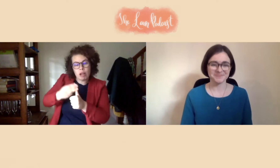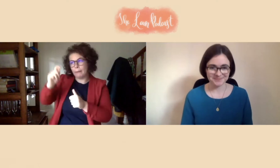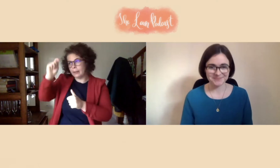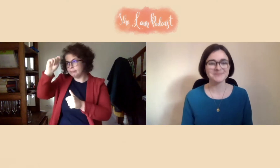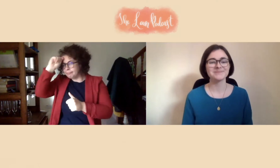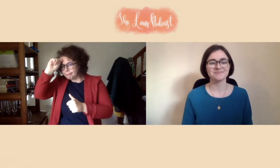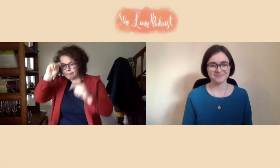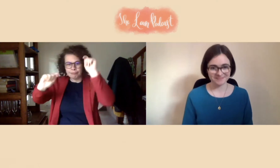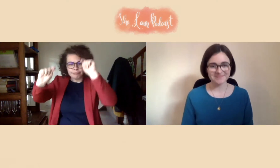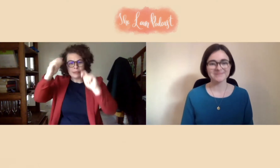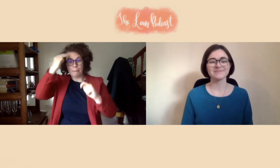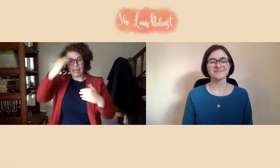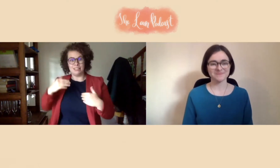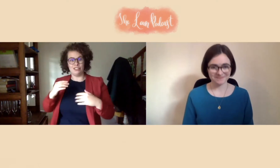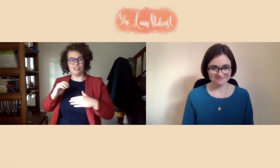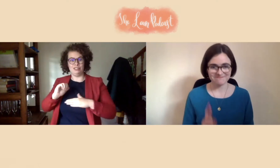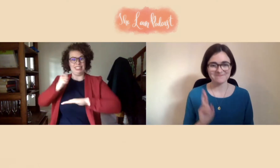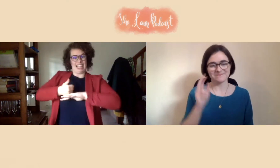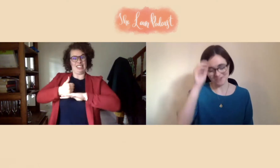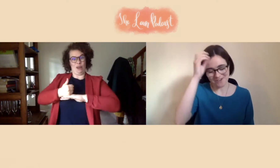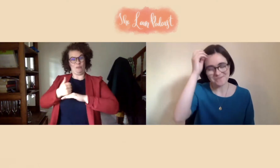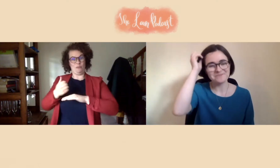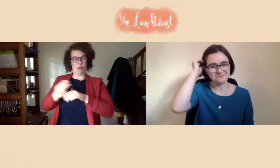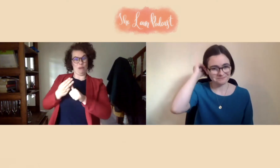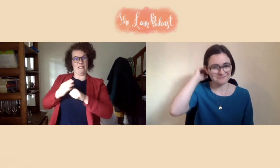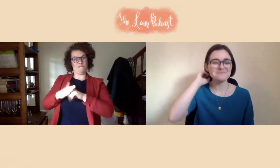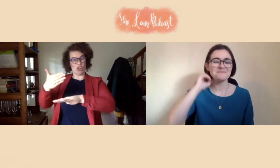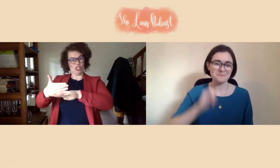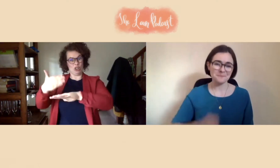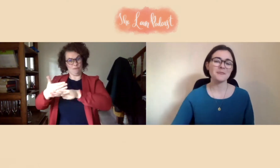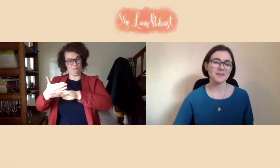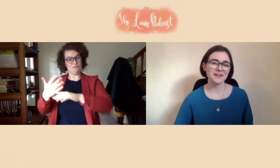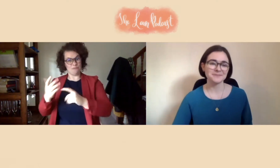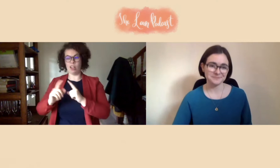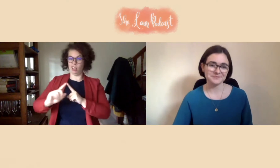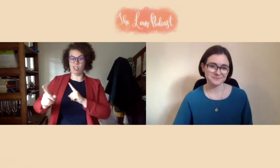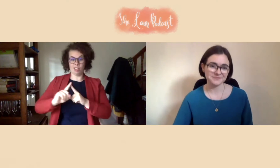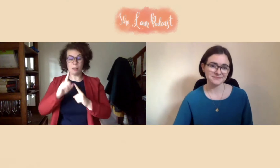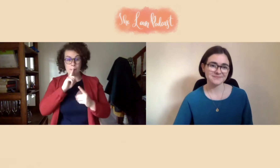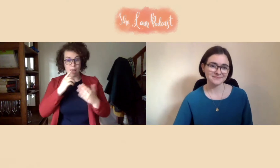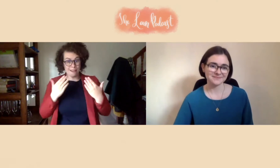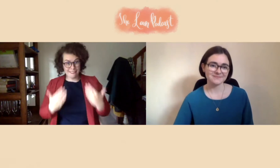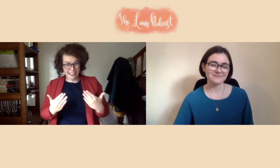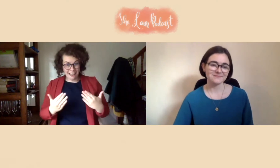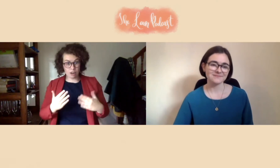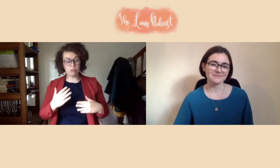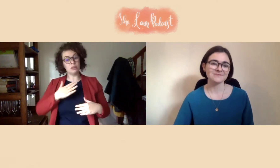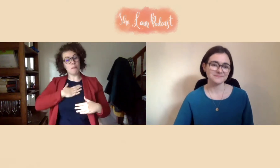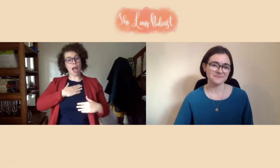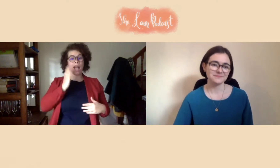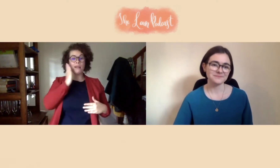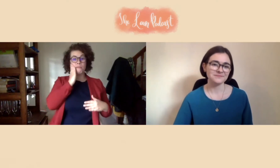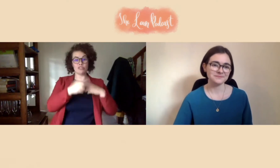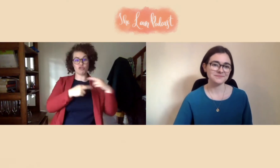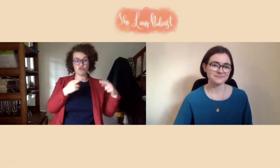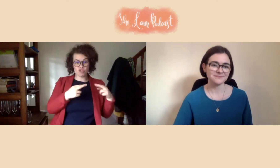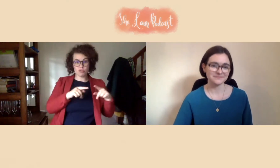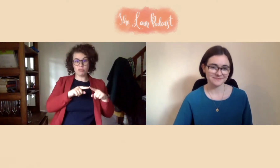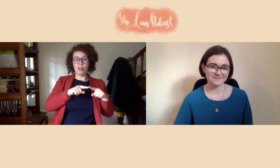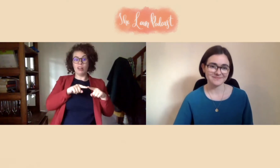Now it's a question of going from your bedroom to your, in quotes, office space.